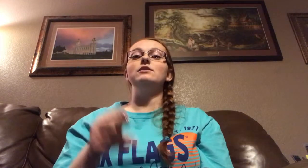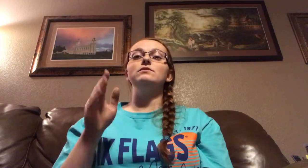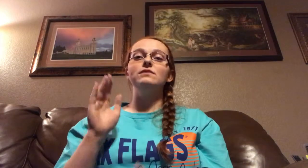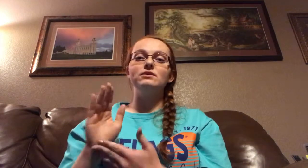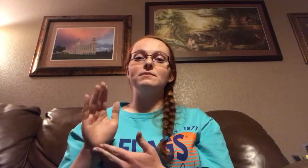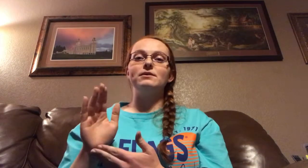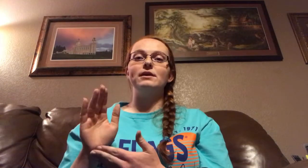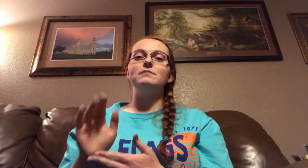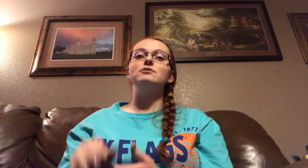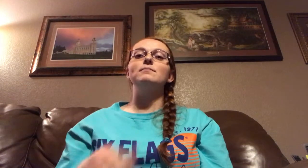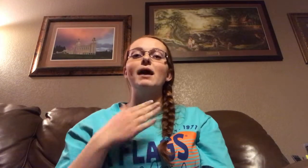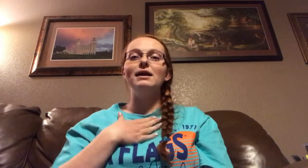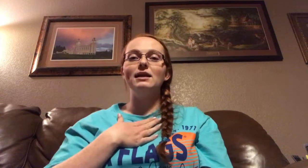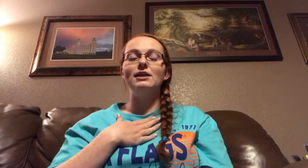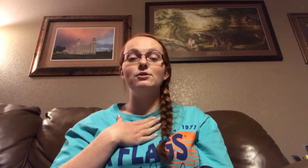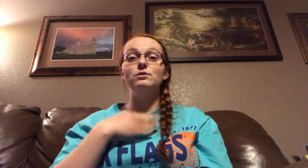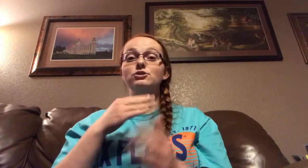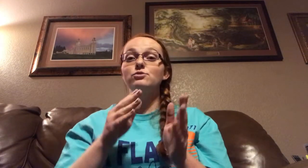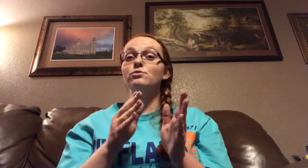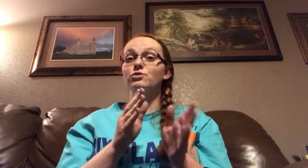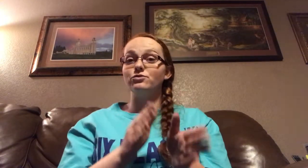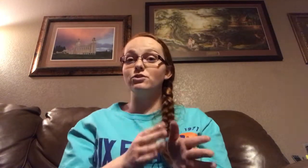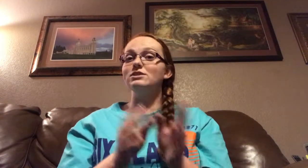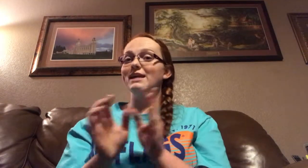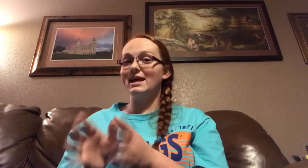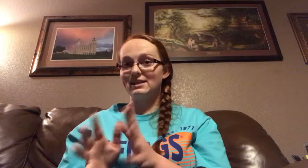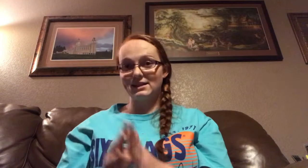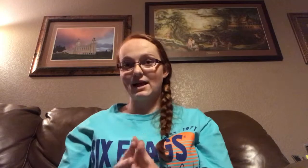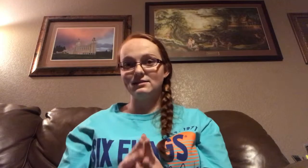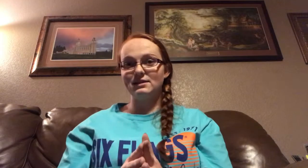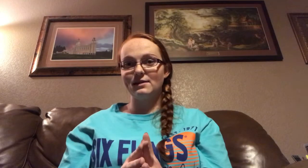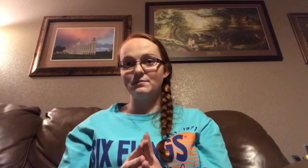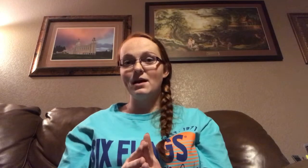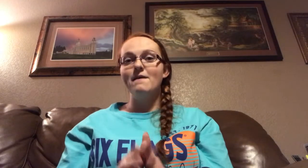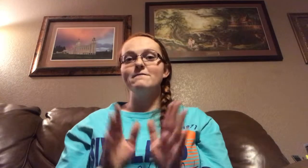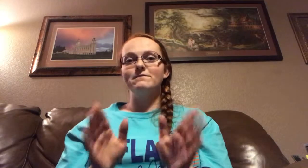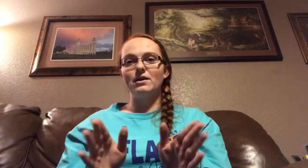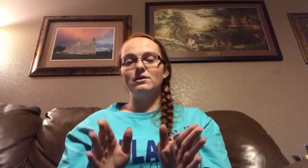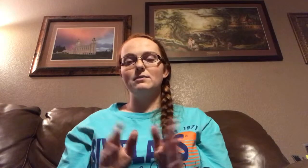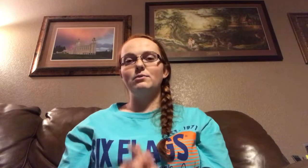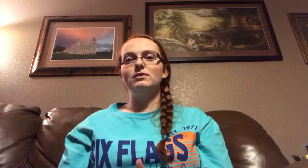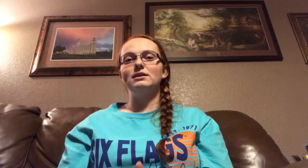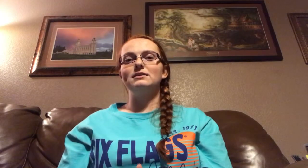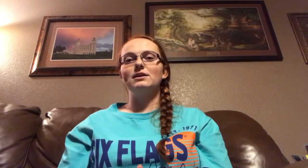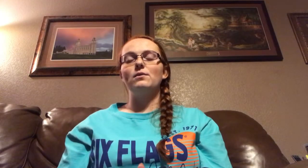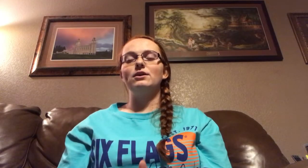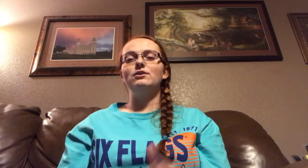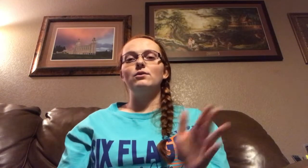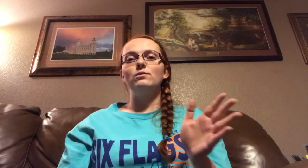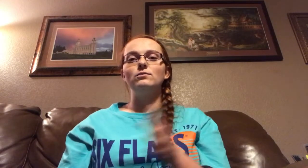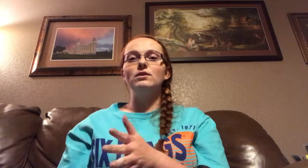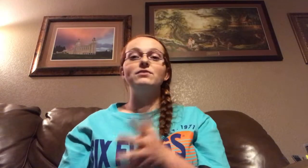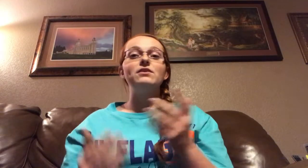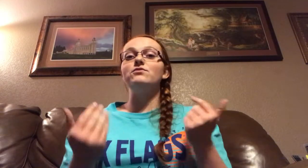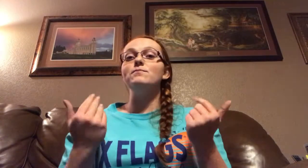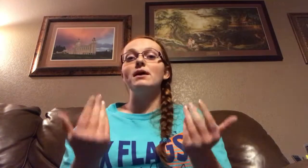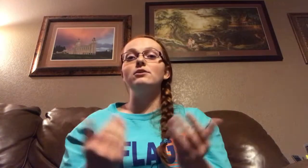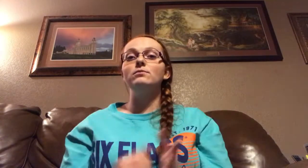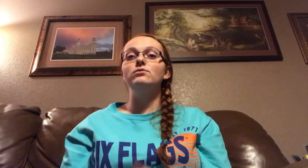you'd fingerspell your name. So mine, and you would do your first and last name. Very important, because they want to know if they've met you